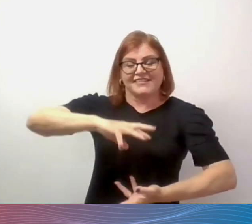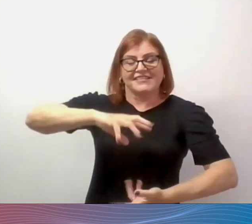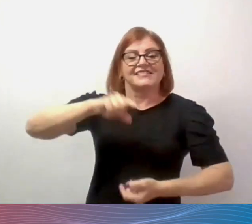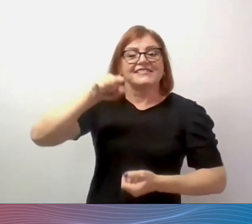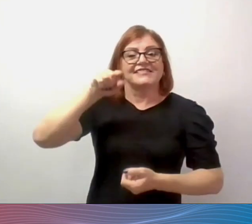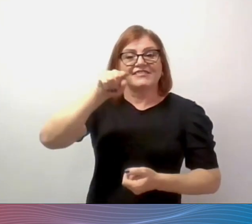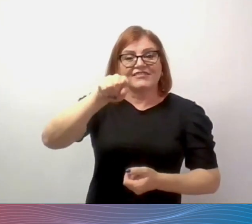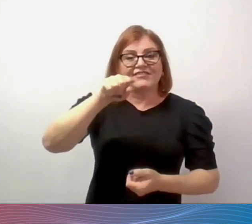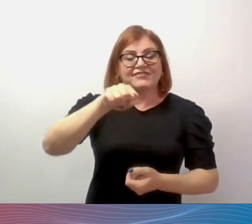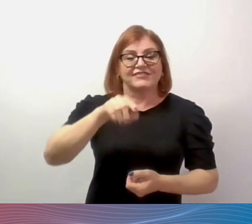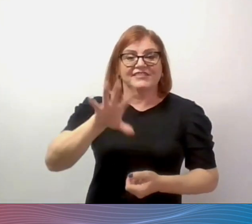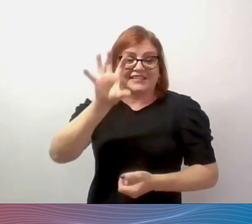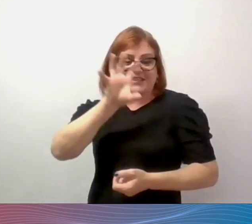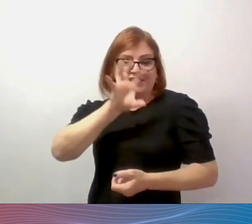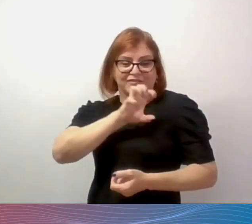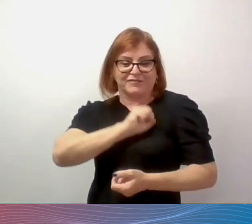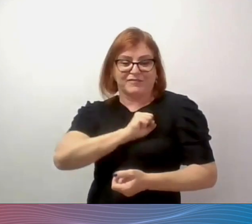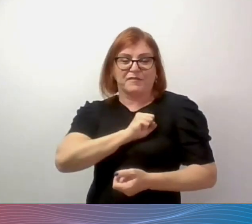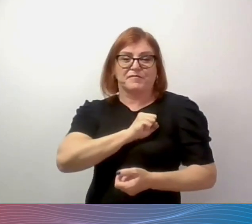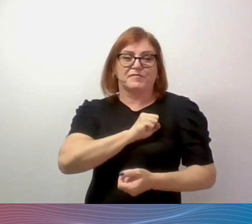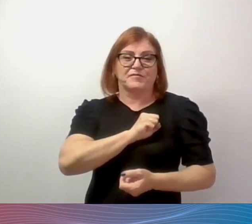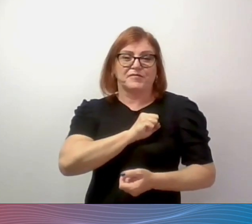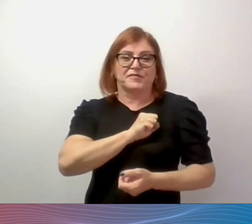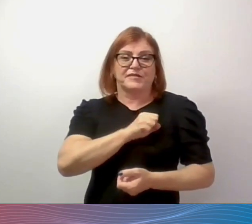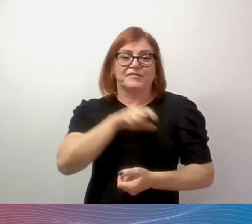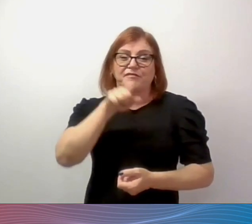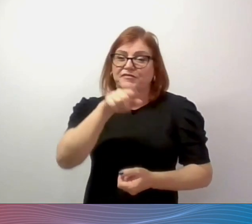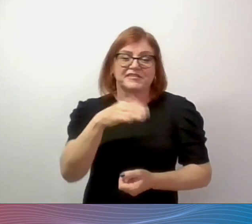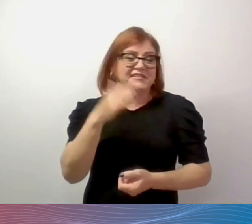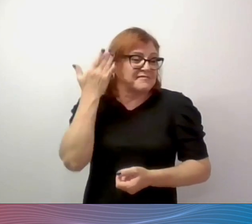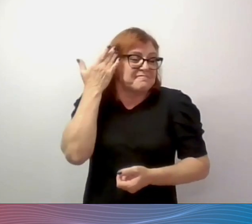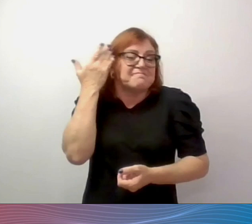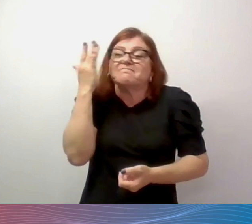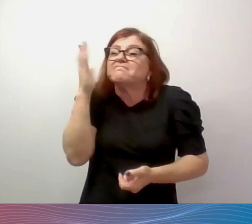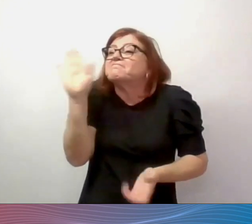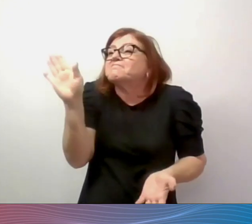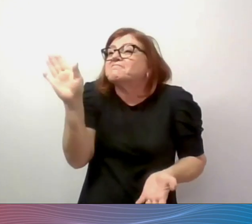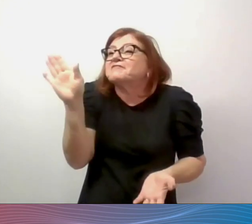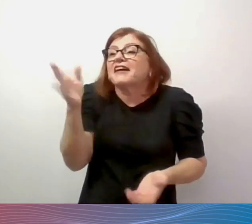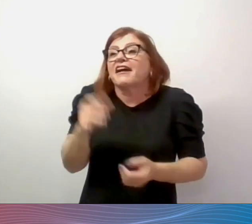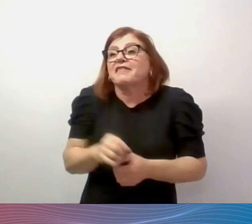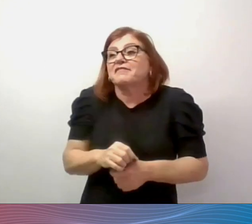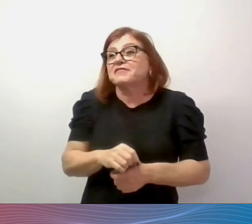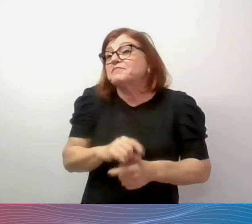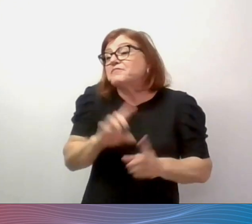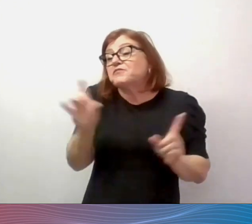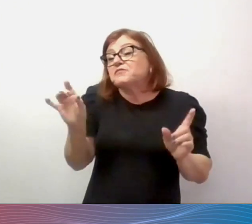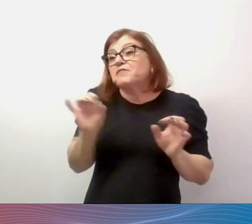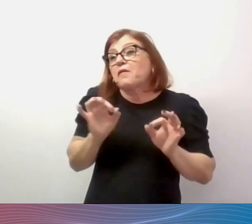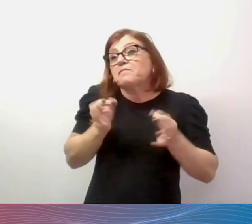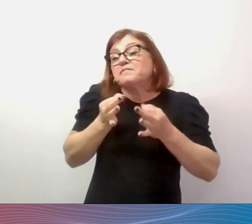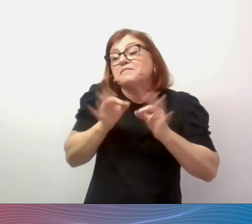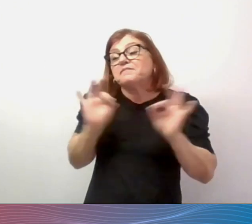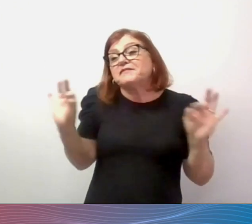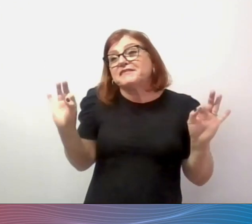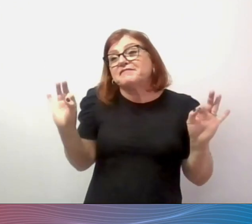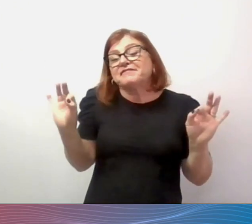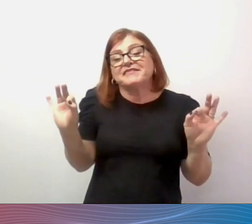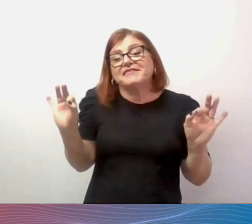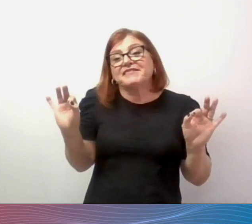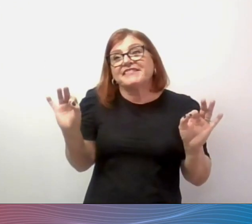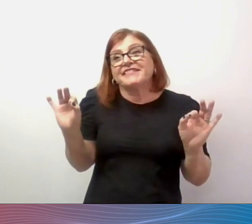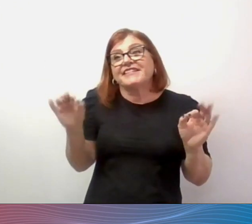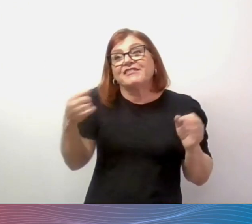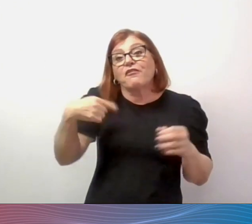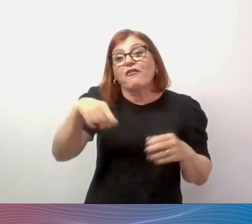with love. E você nem sabe o que é. And you don't even know what it is. Você simplesmente saiu e pregou